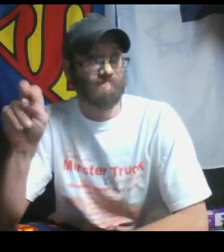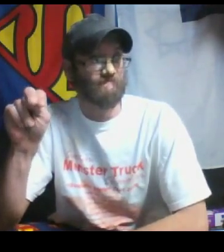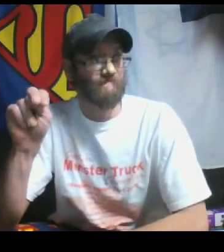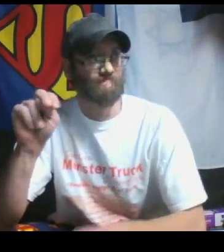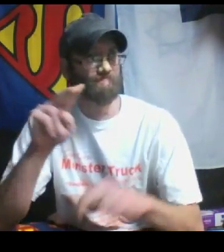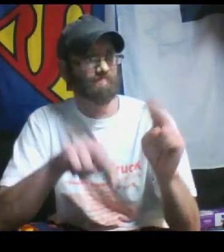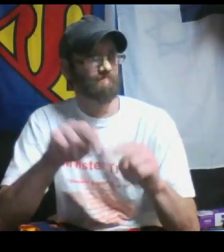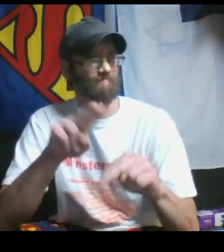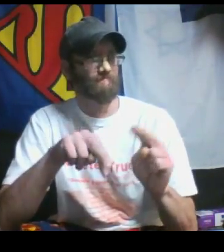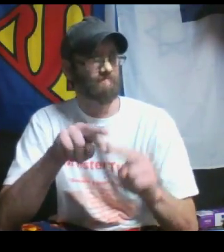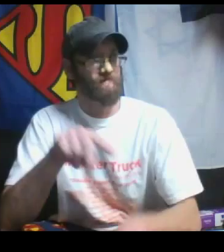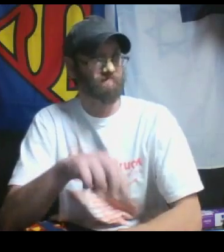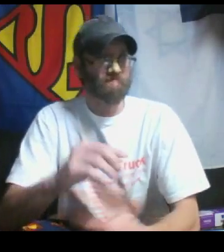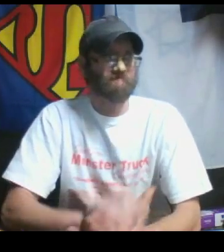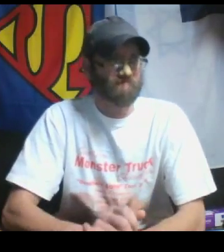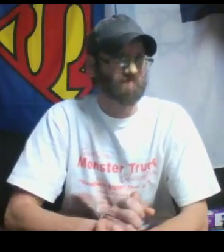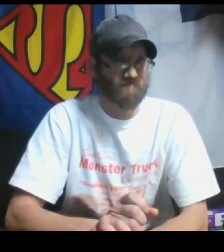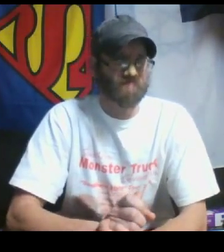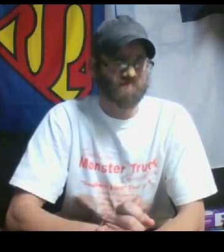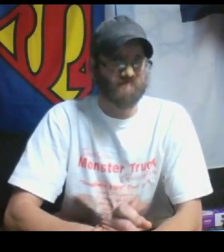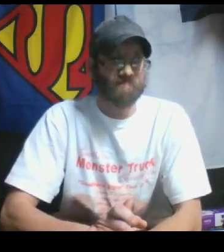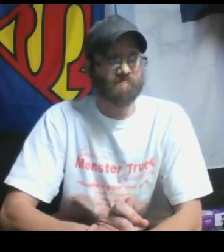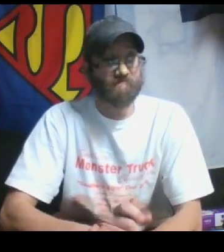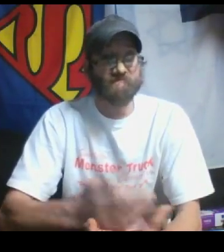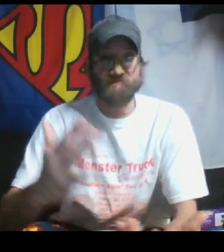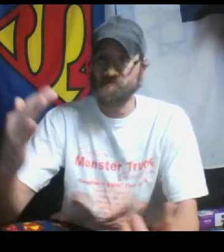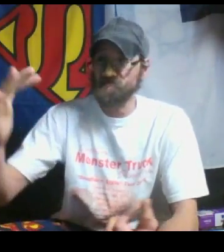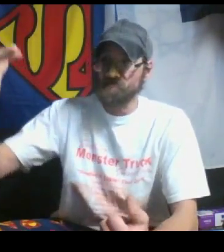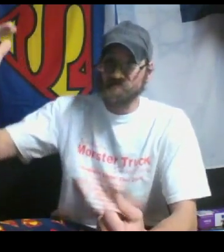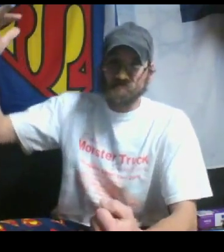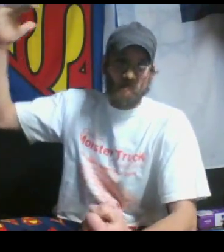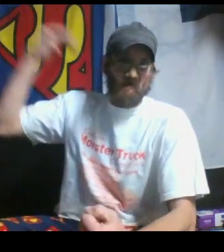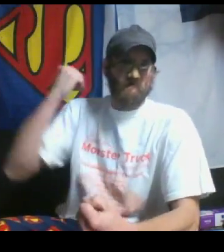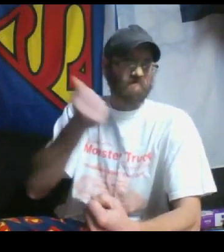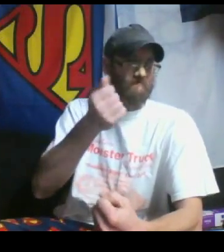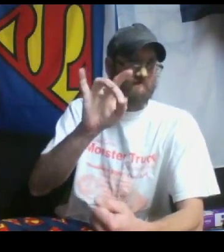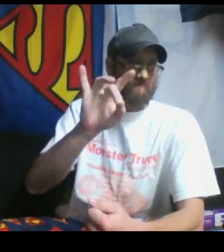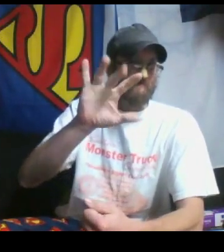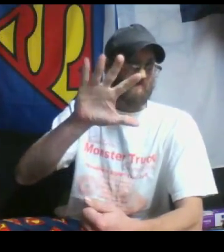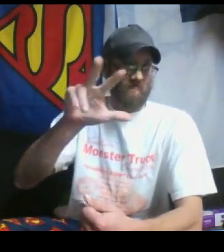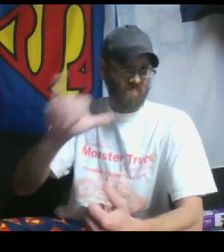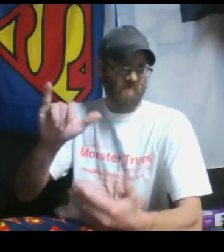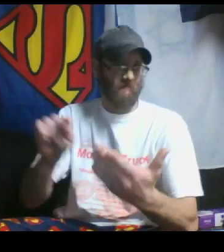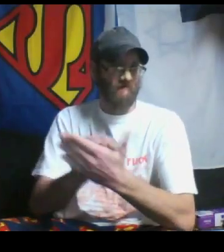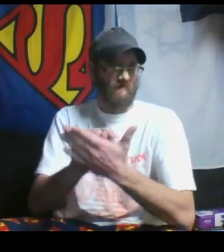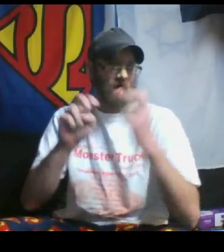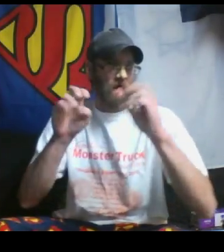head down is a sign of humiliation and not of respect. And about the actual age of the